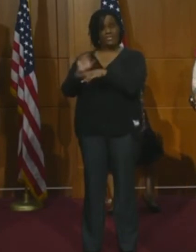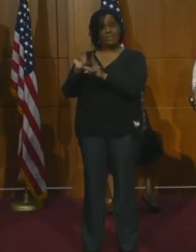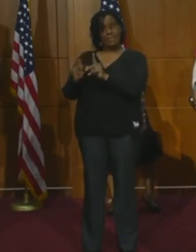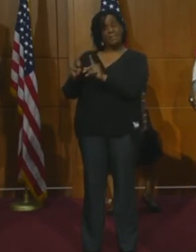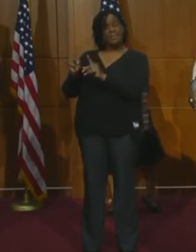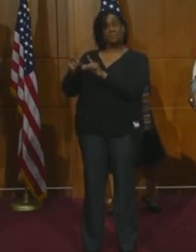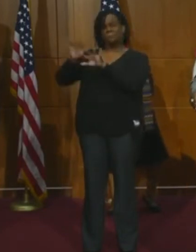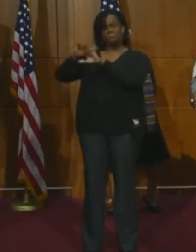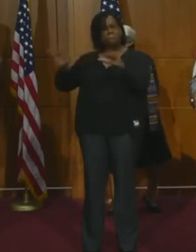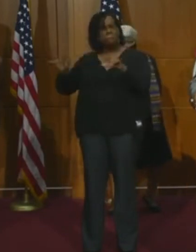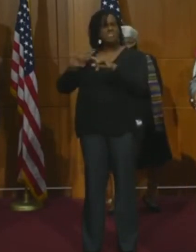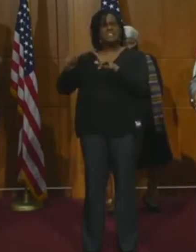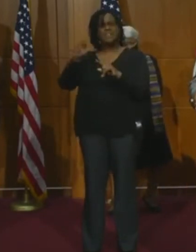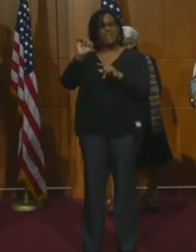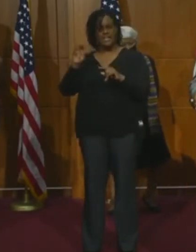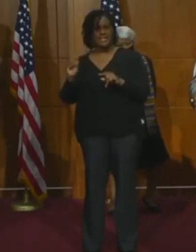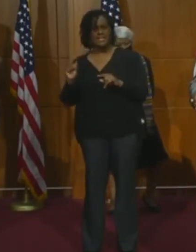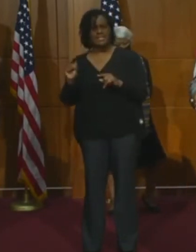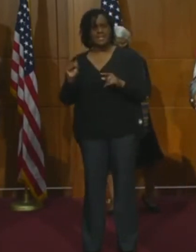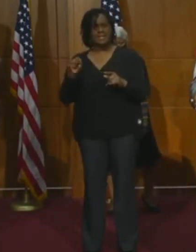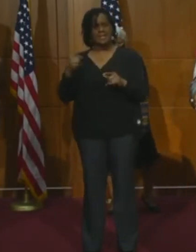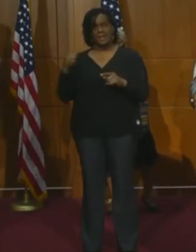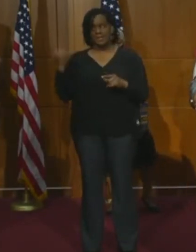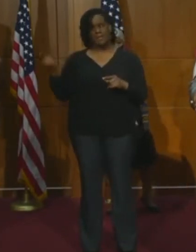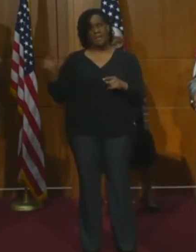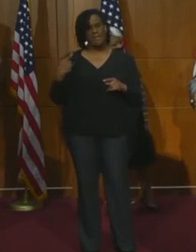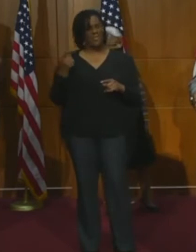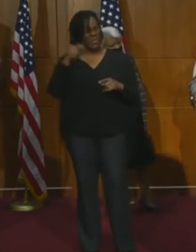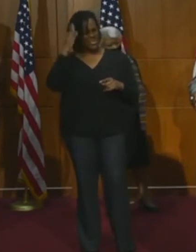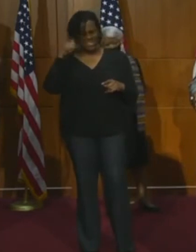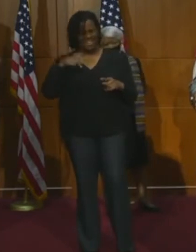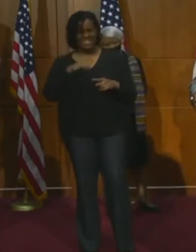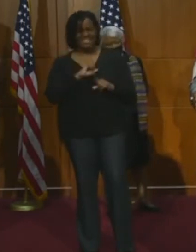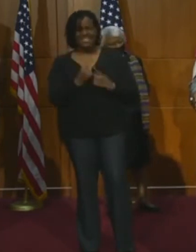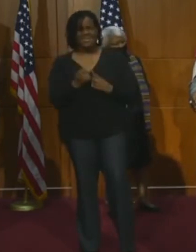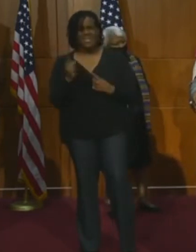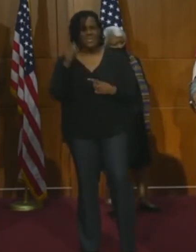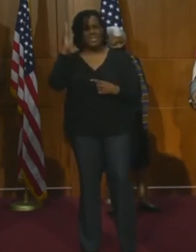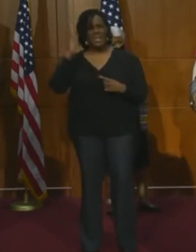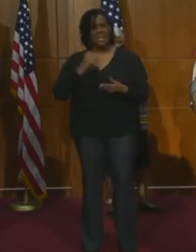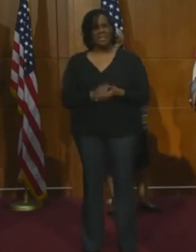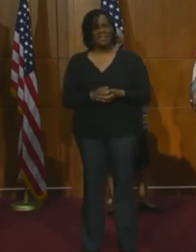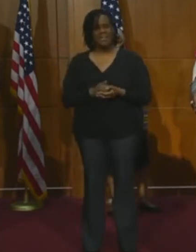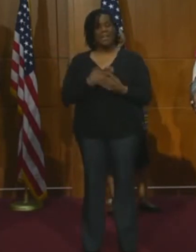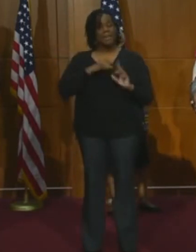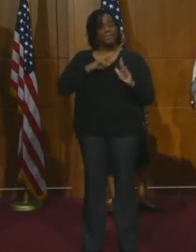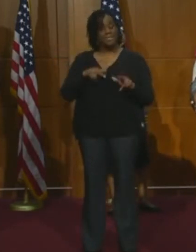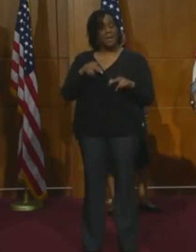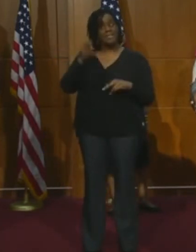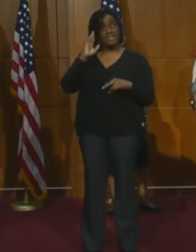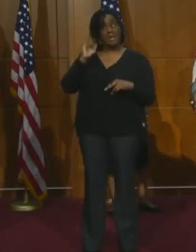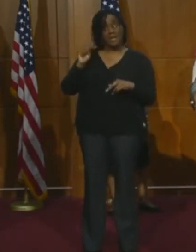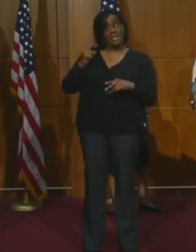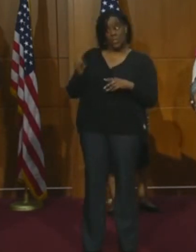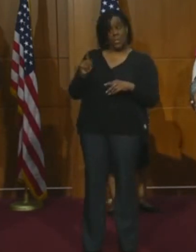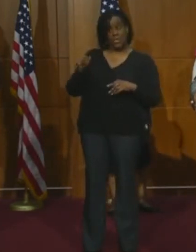racial diversity, the question has been posed to me, where is God in all of this? And the response is that God is where He has